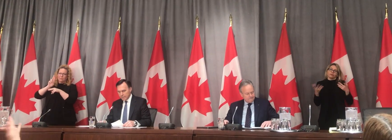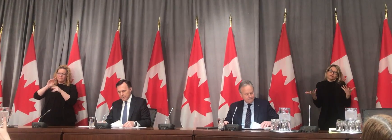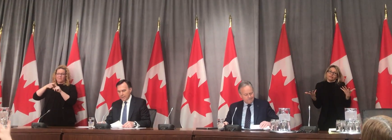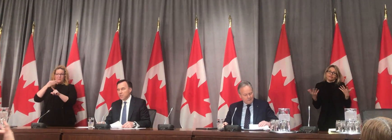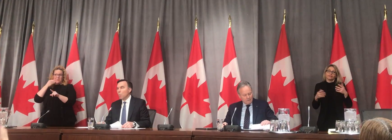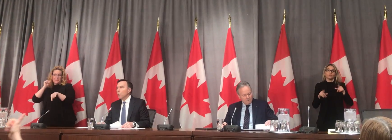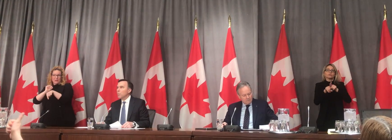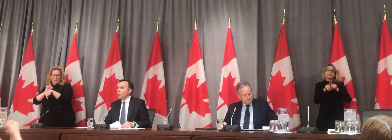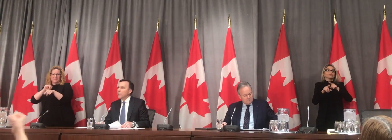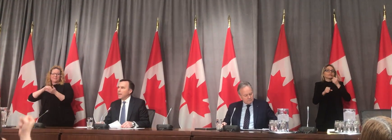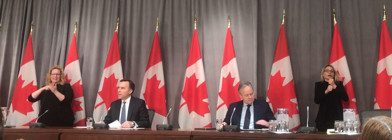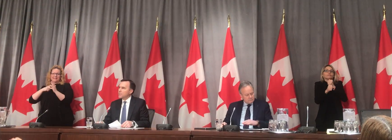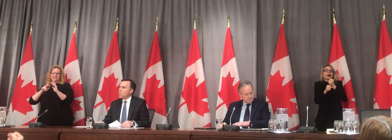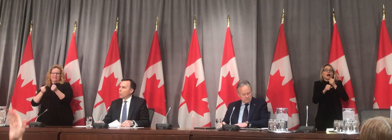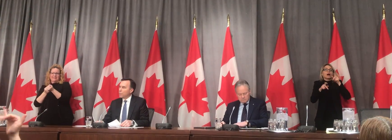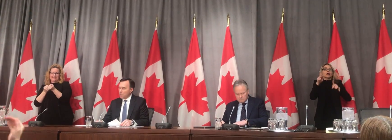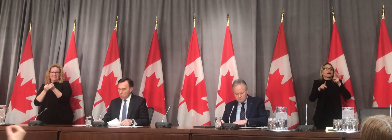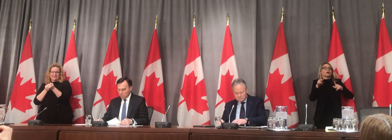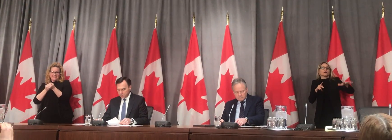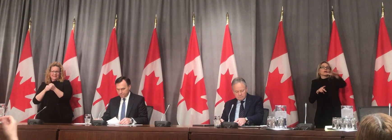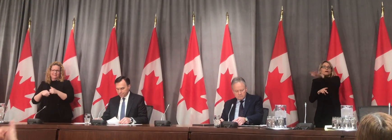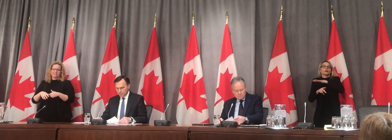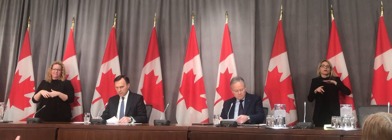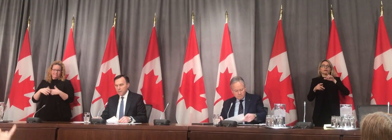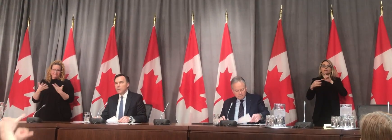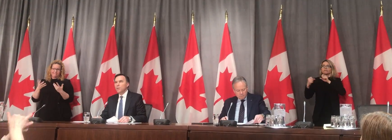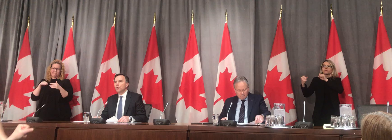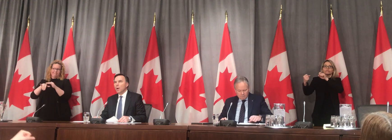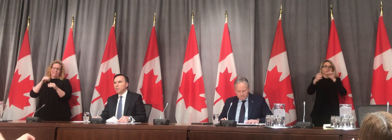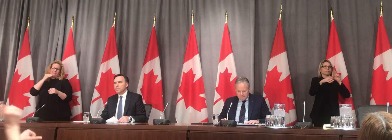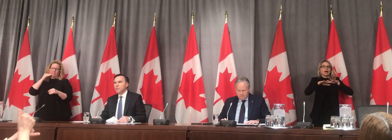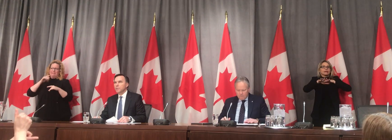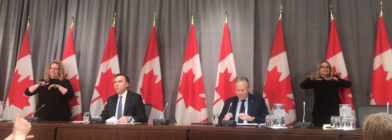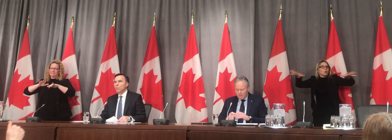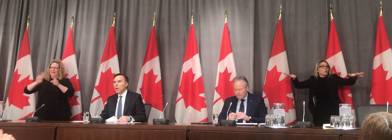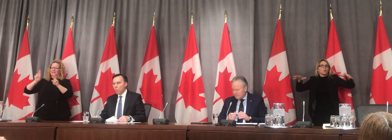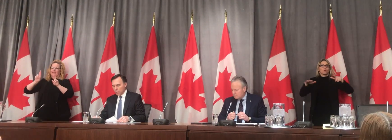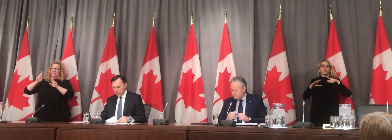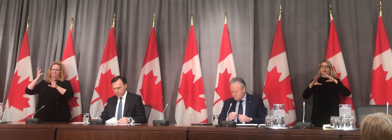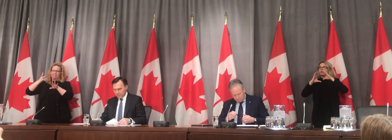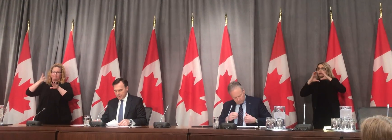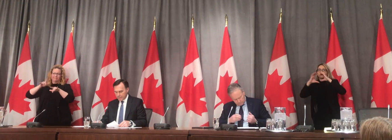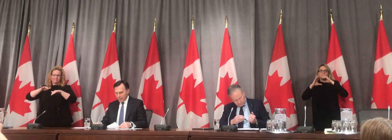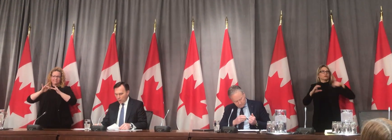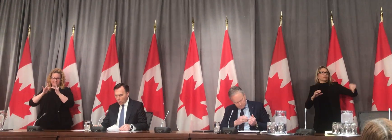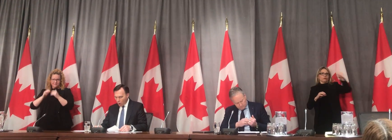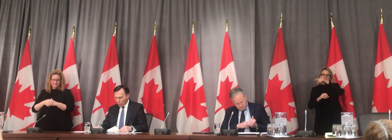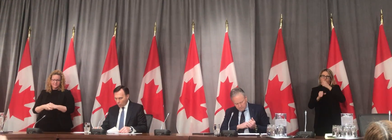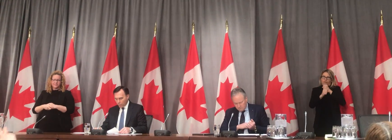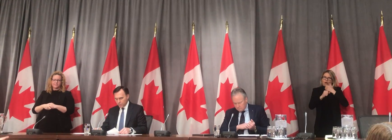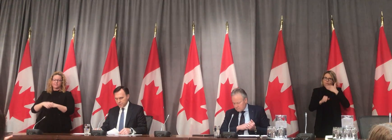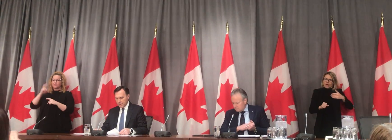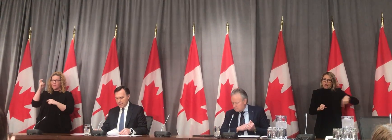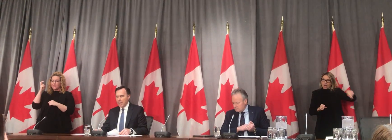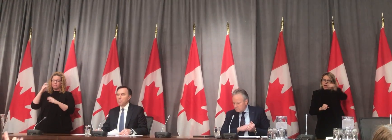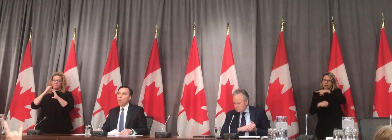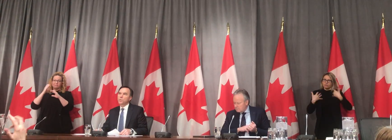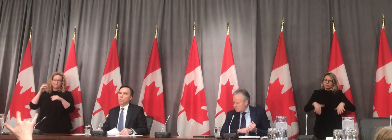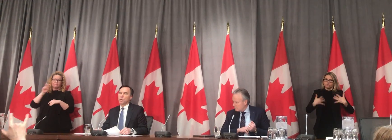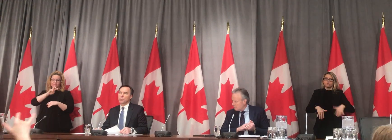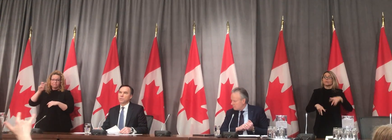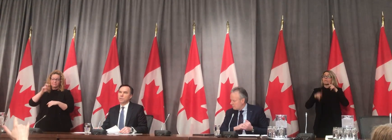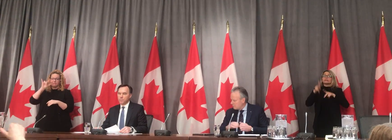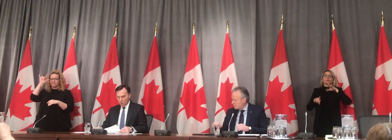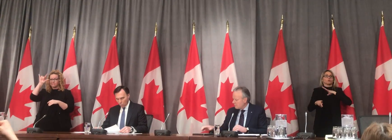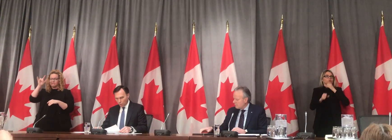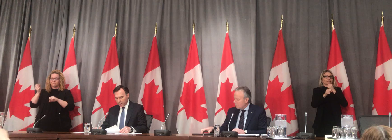well as more and more Canadians work from home. Truckers, rail workers, air cargo workers, and